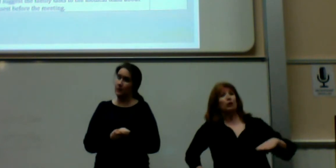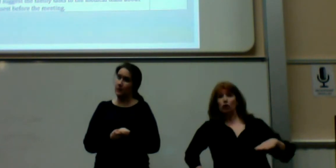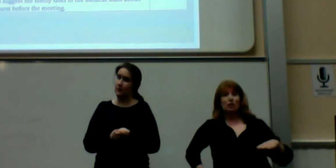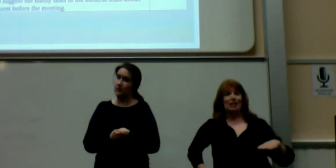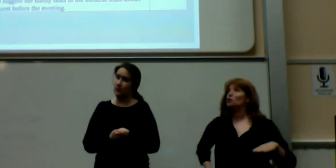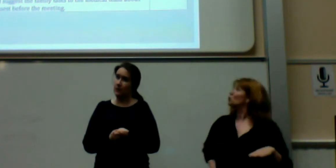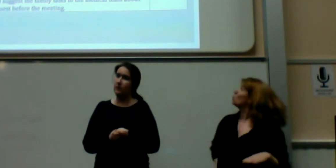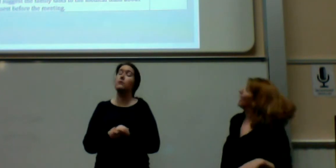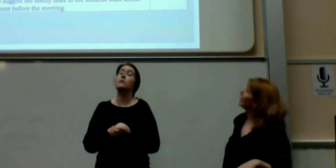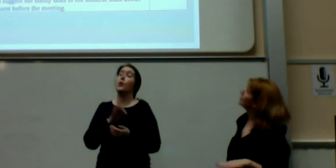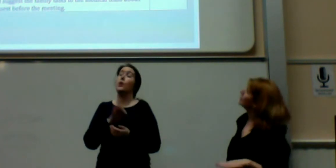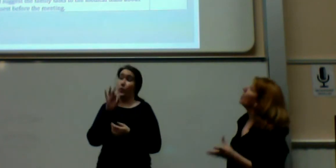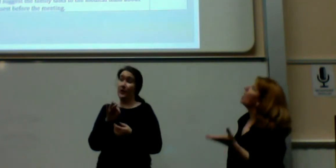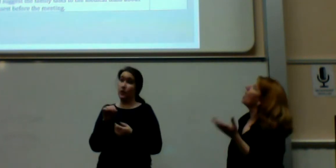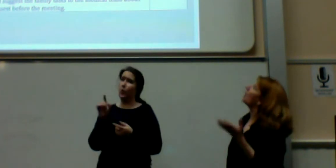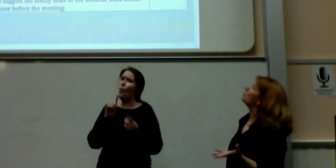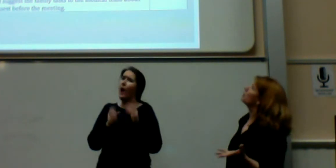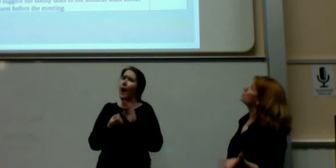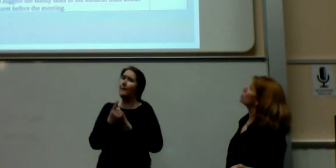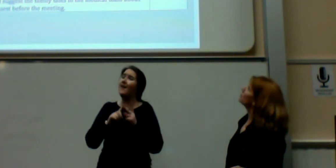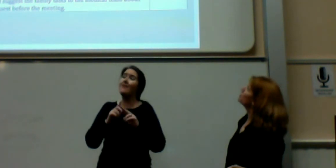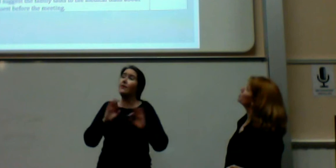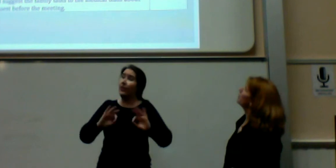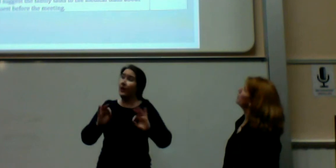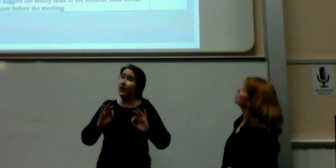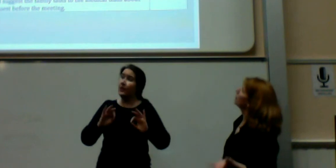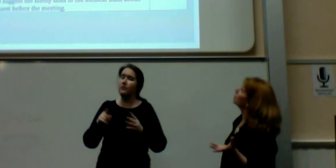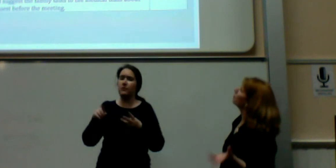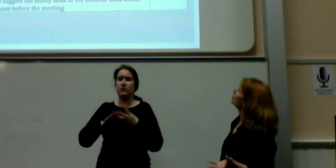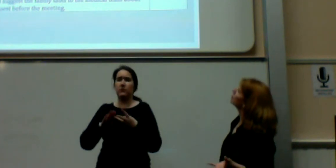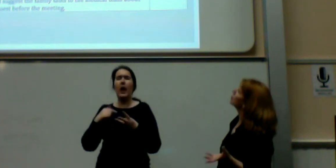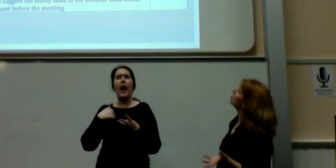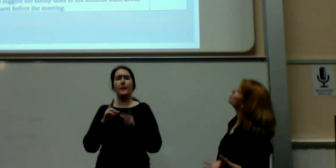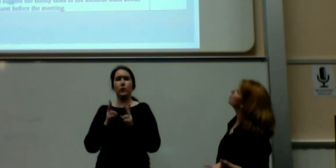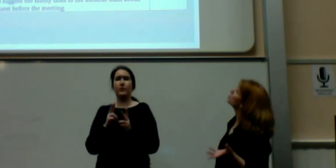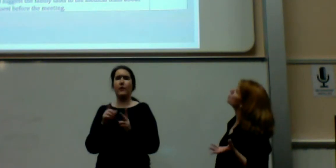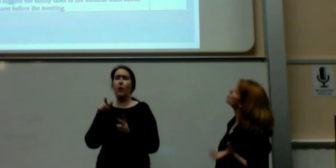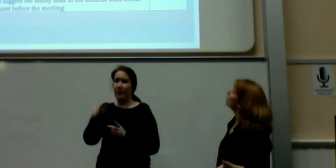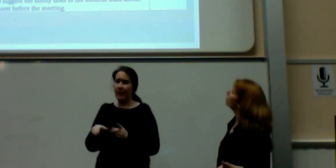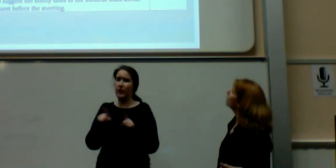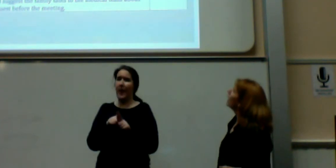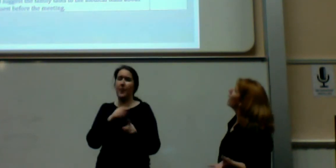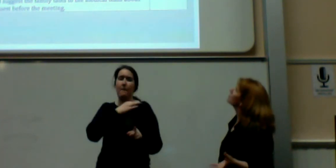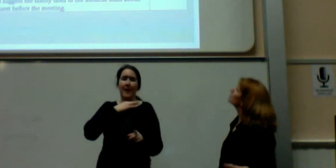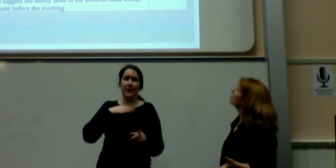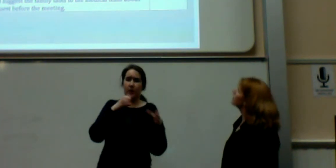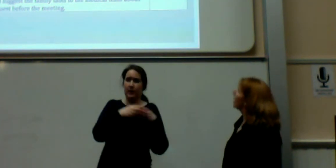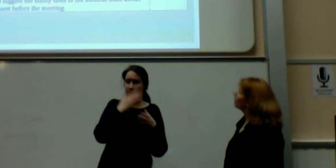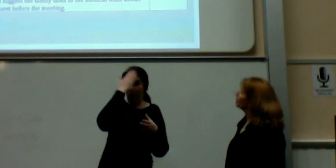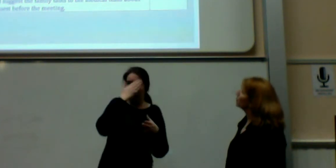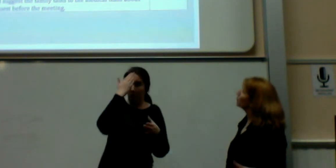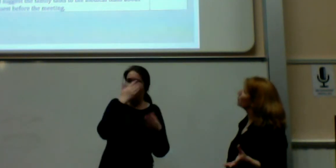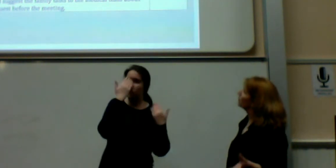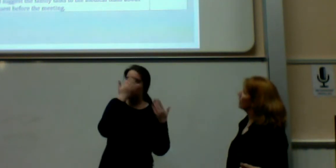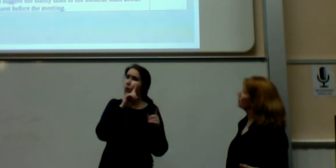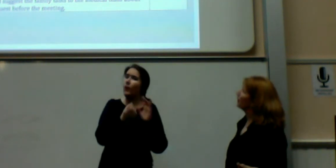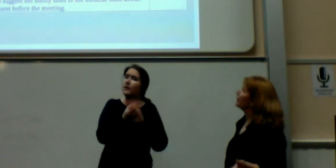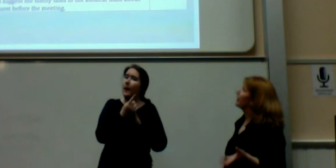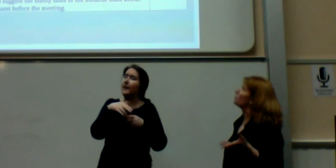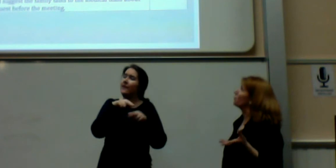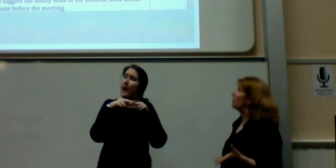What would happen if you didn't do that? I would be interpreting for the patient and the medical team would be in the dark as to what is happening within